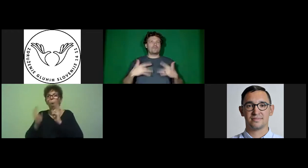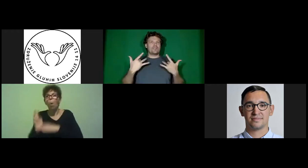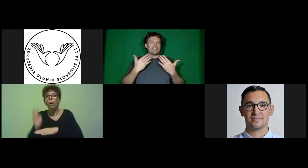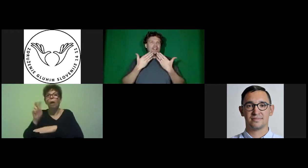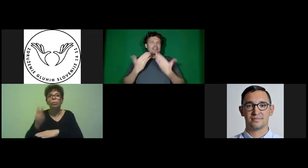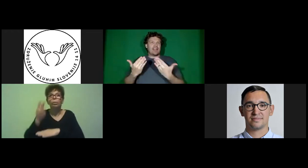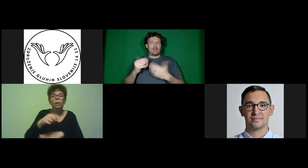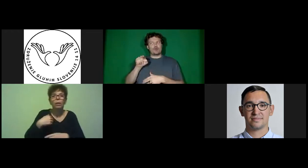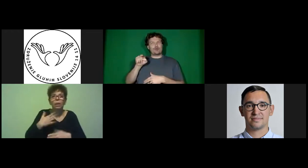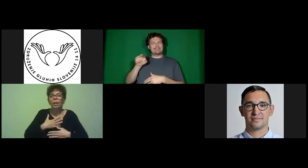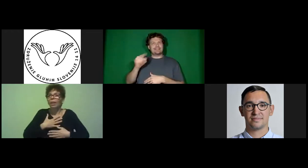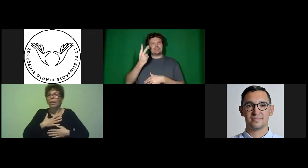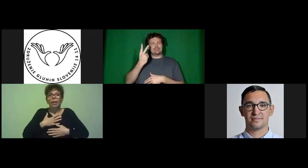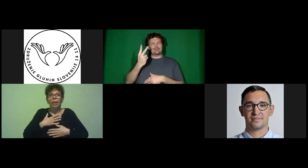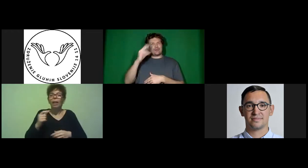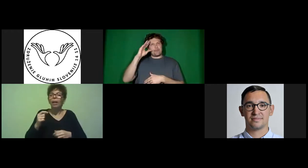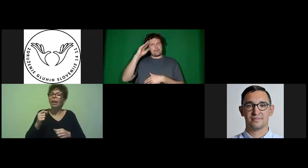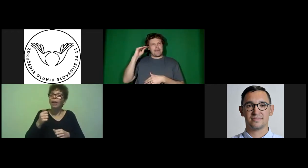another team, but